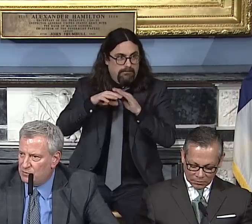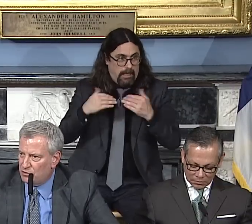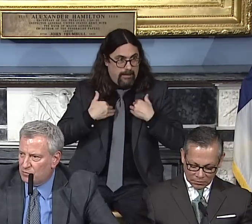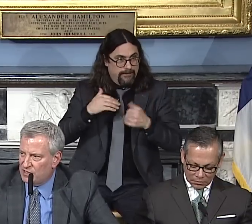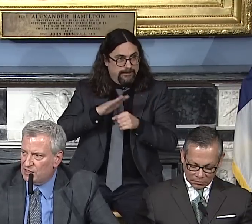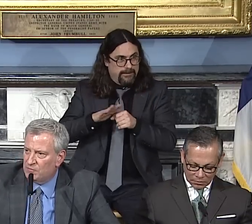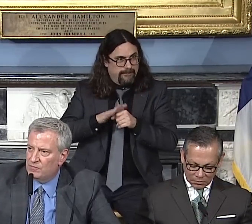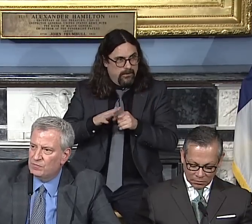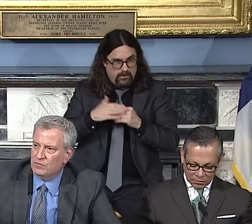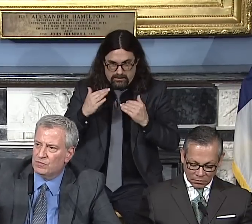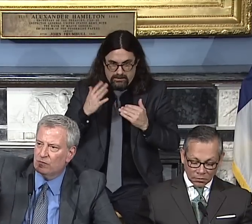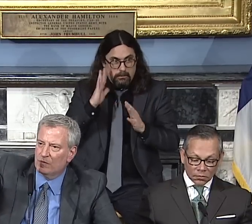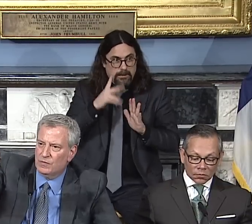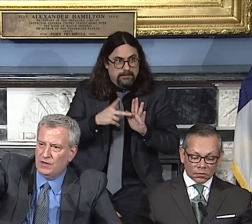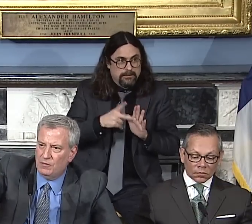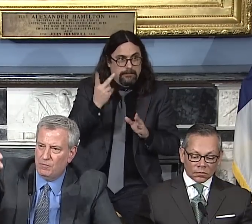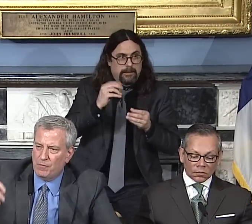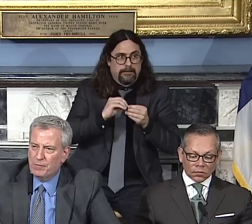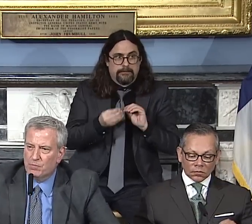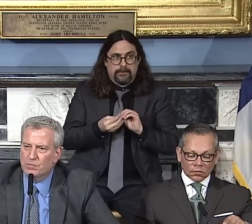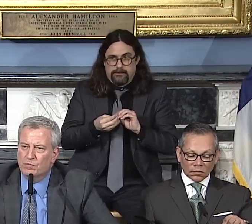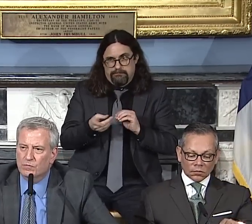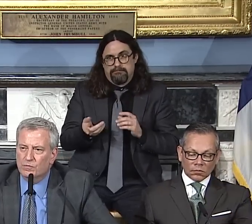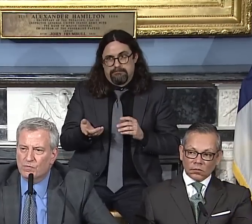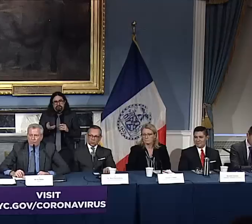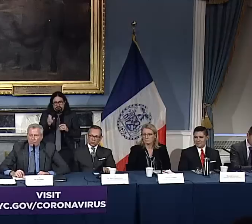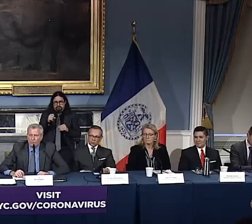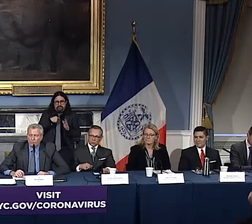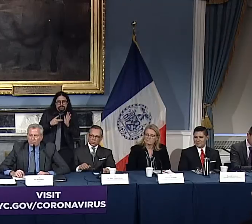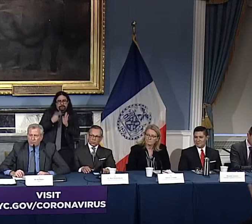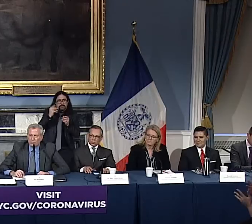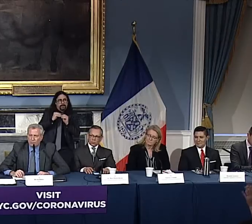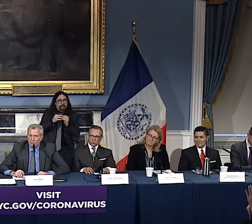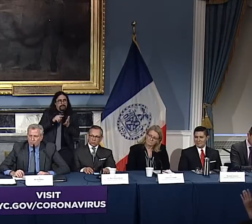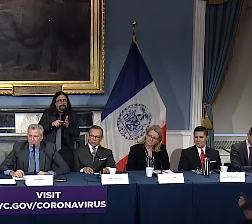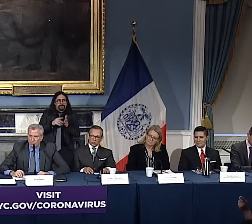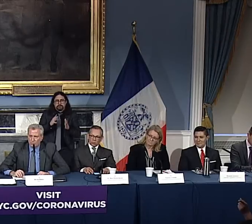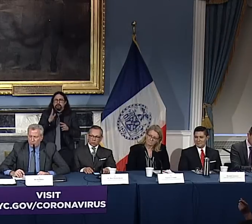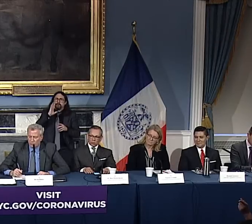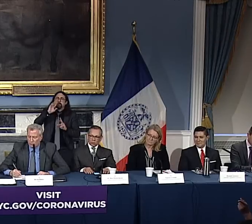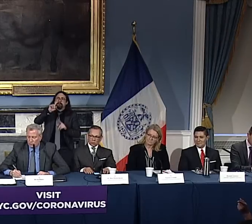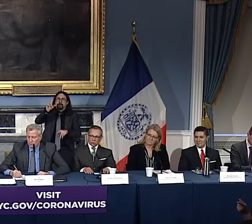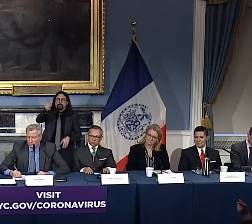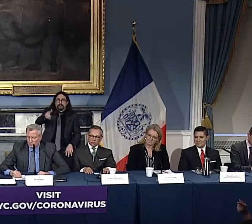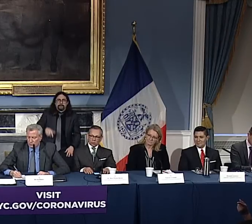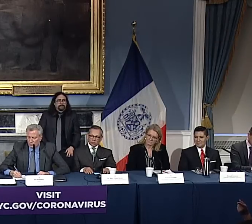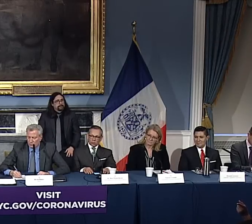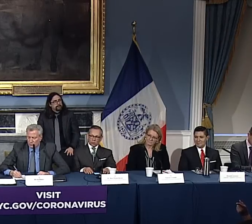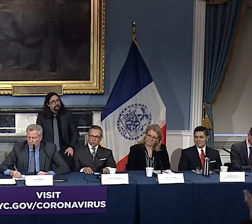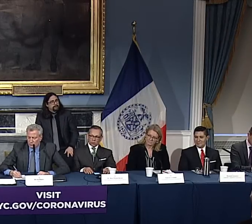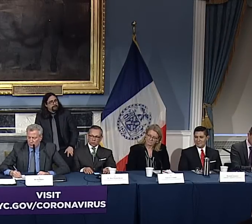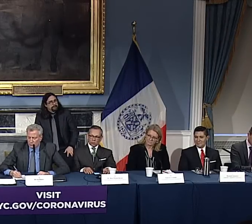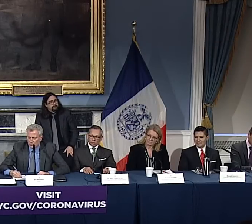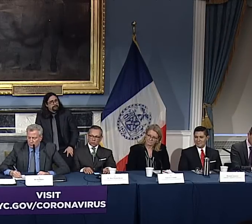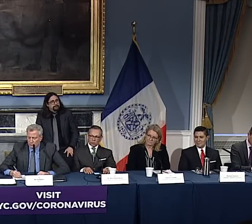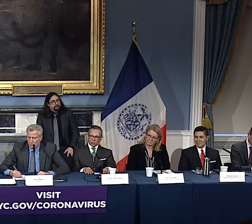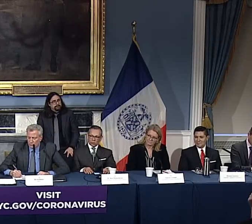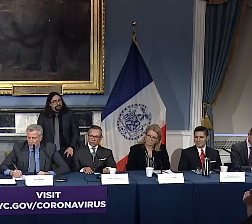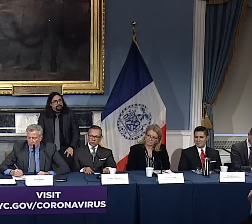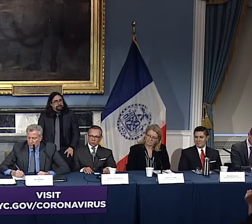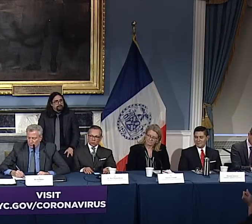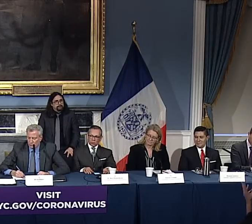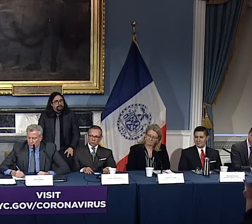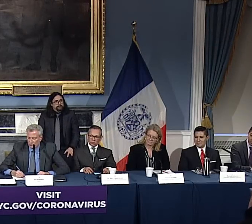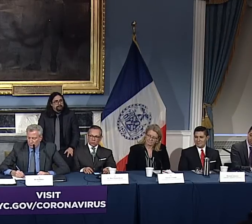going to keep augmenting. Yeah. Is the city keeping track of how many people you guys have turned away from